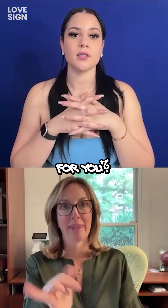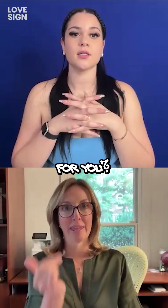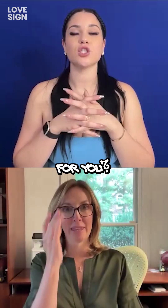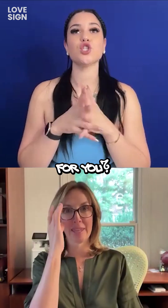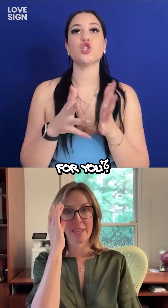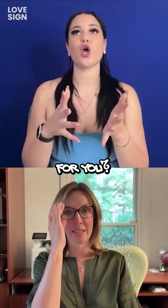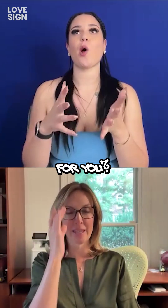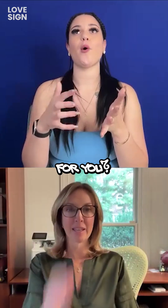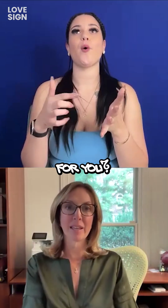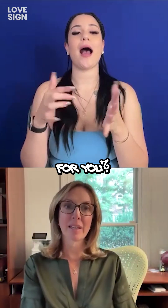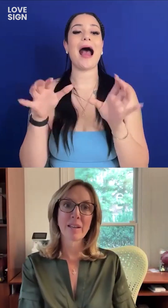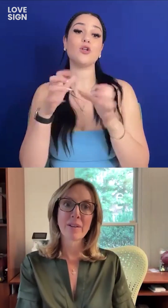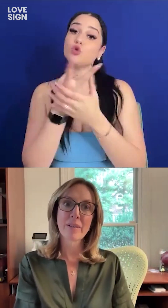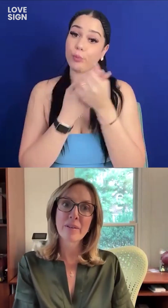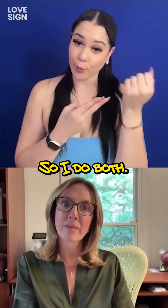like for you?